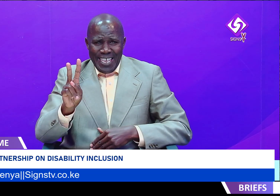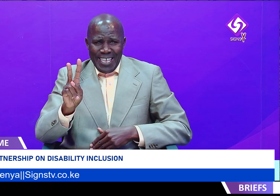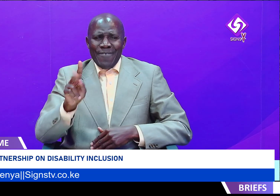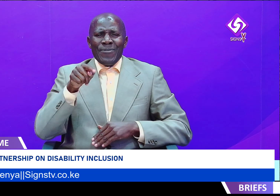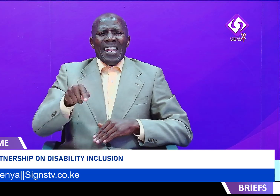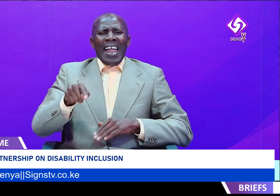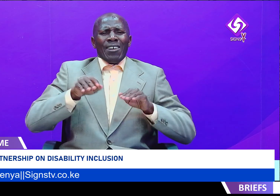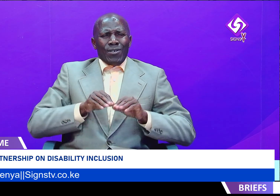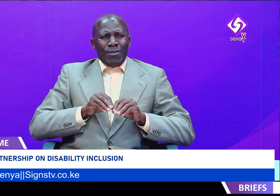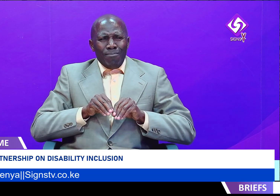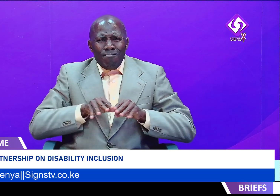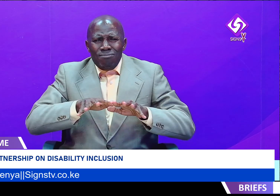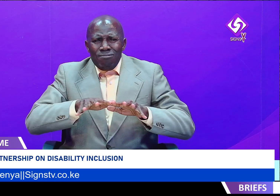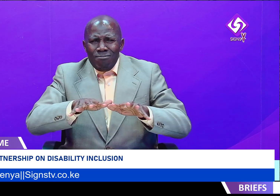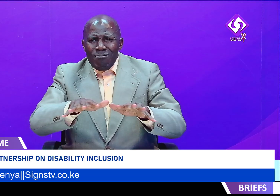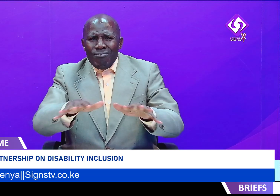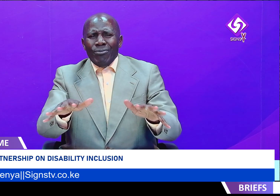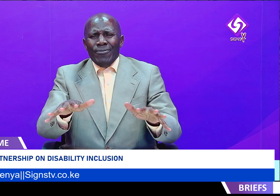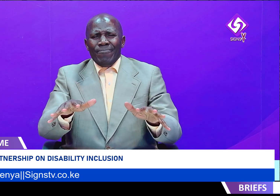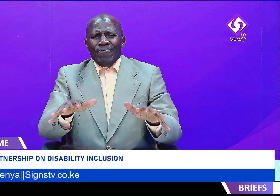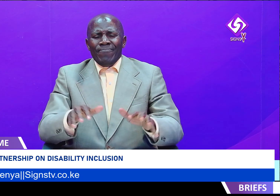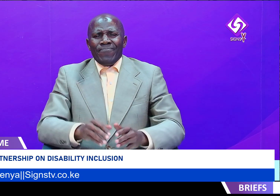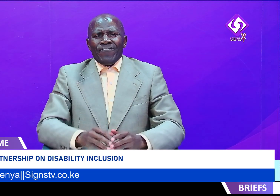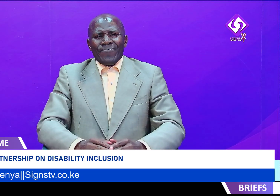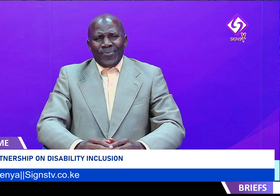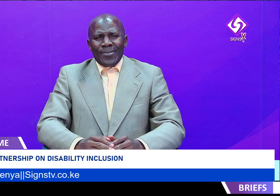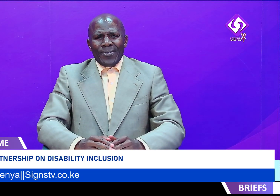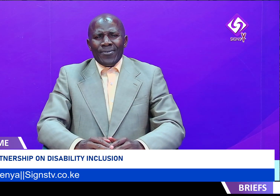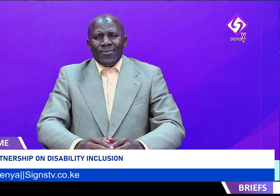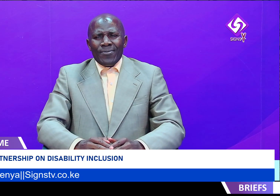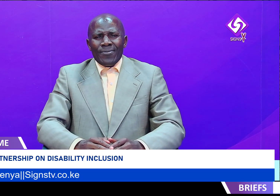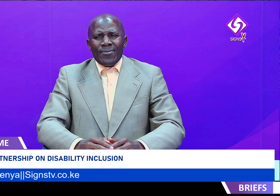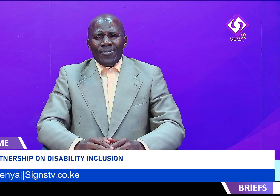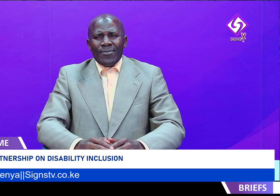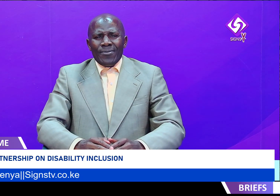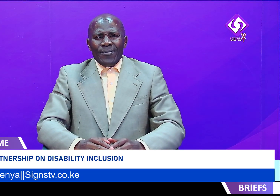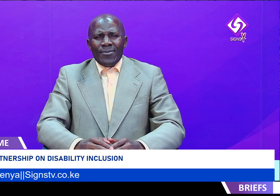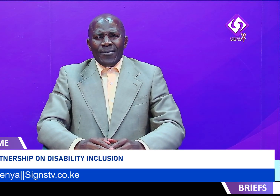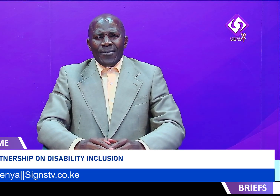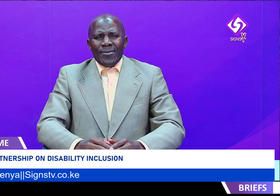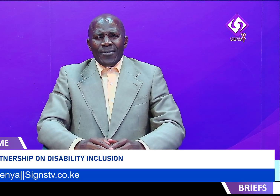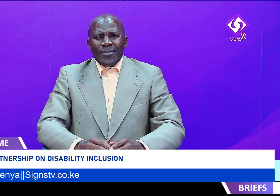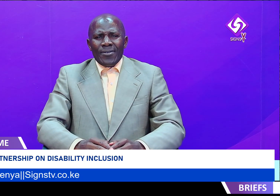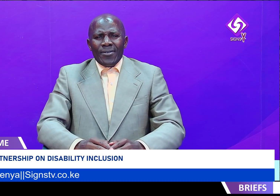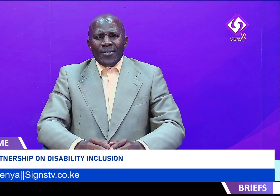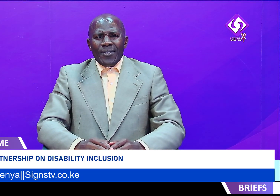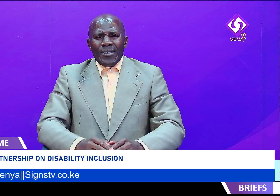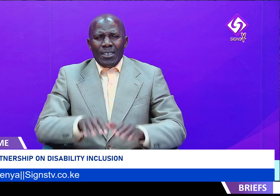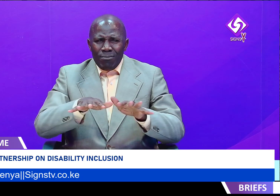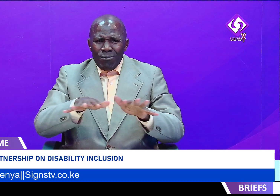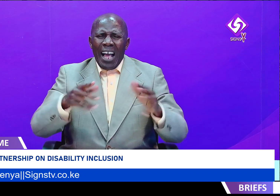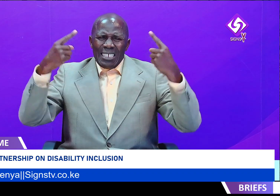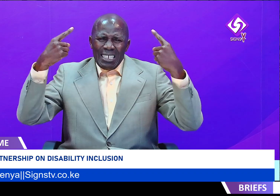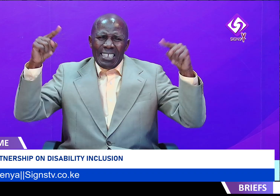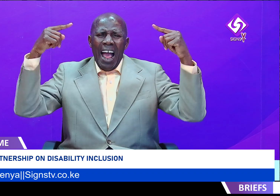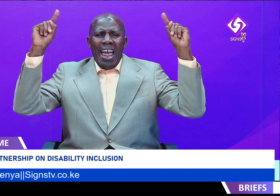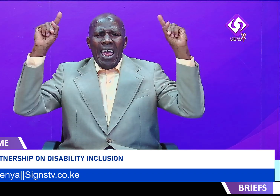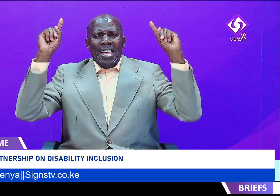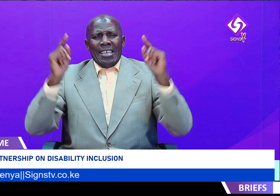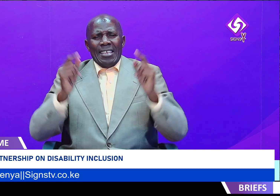Kiktanet, the Kenya Society for the Blind, Busia County, and Science TV have been instrumental